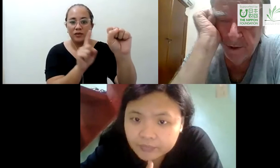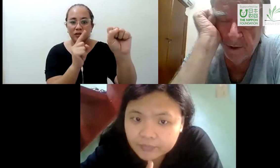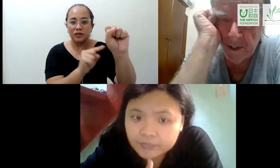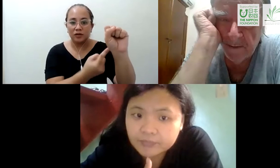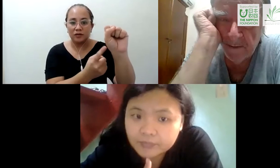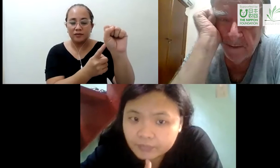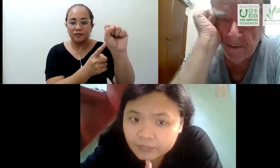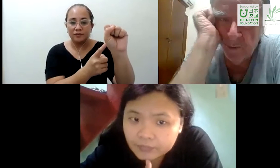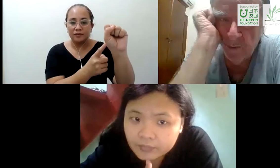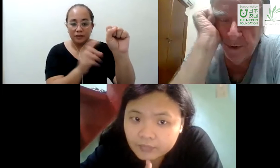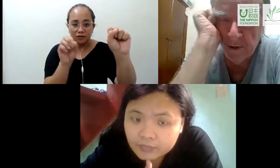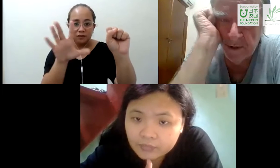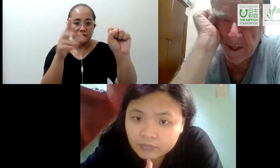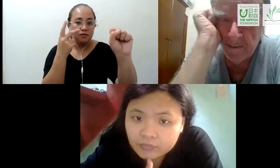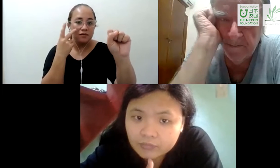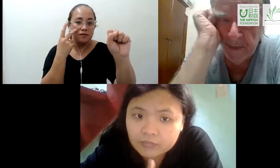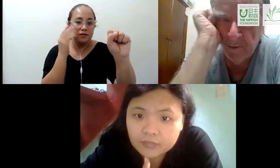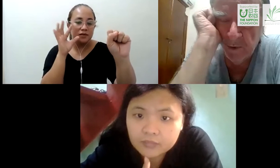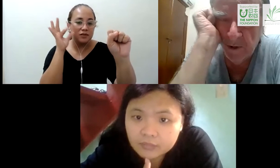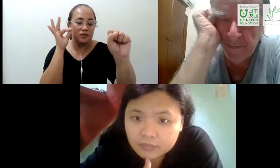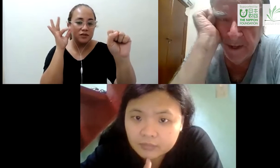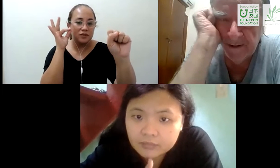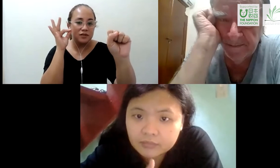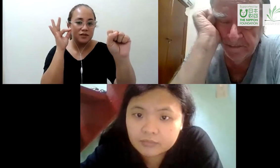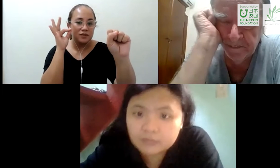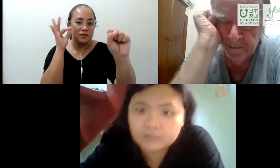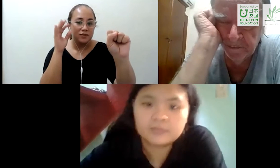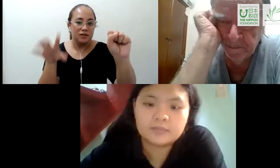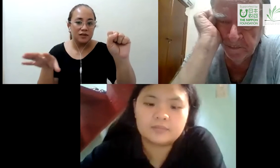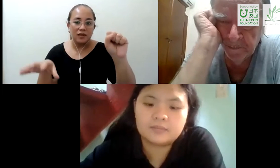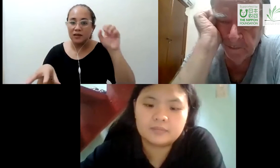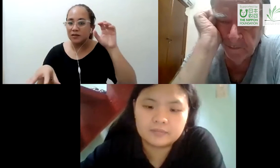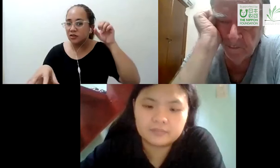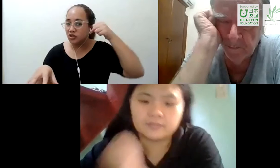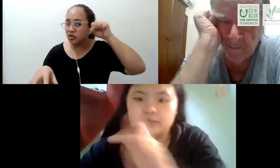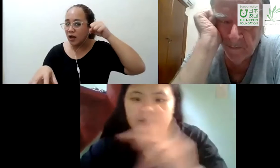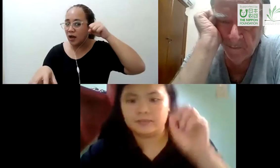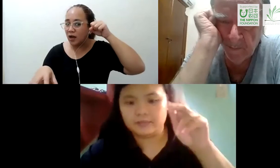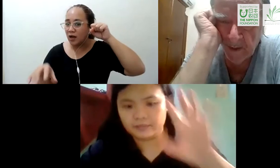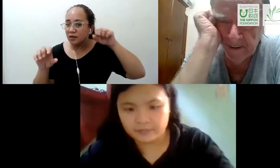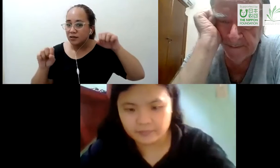So Jasmine, can you put those up? And then Shaq will put those up and we'll compare.